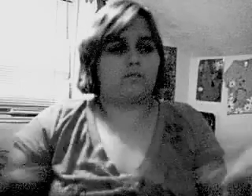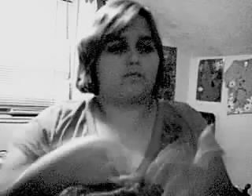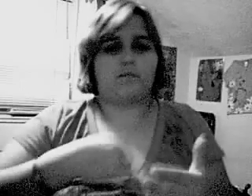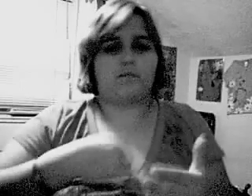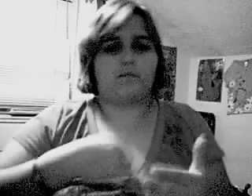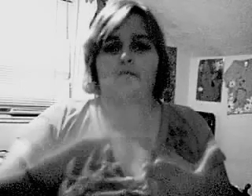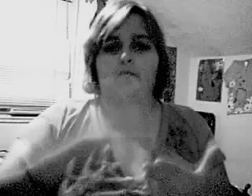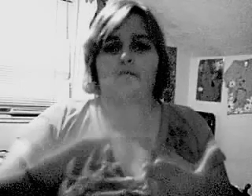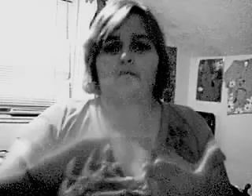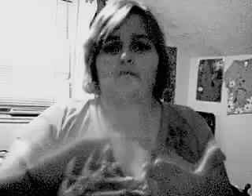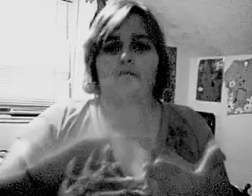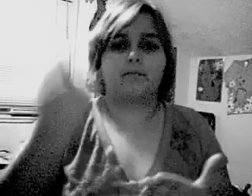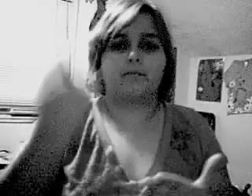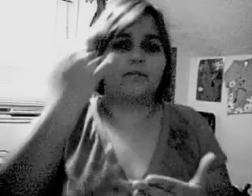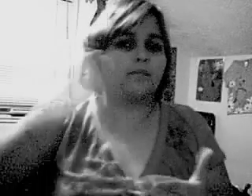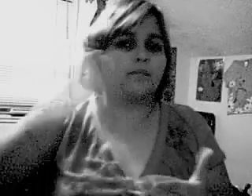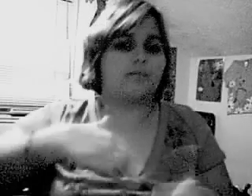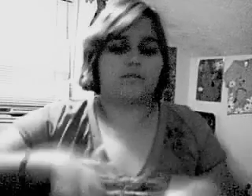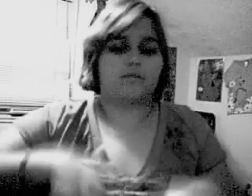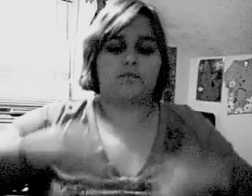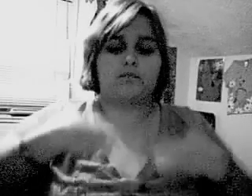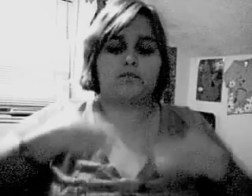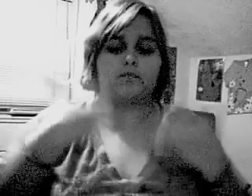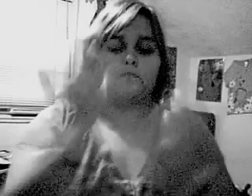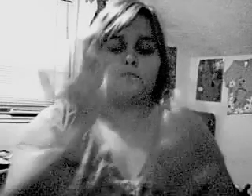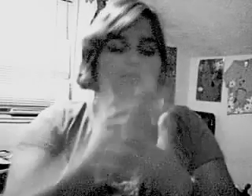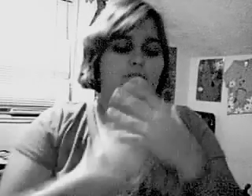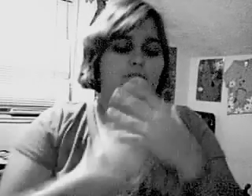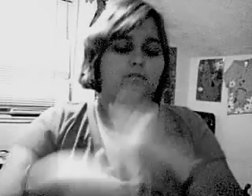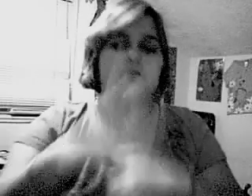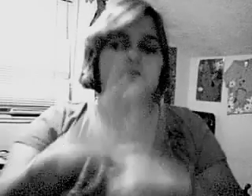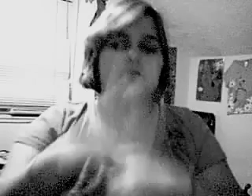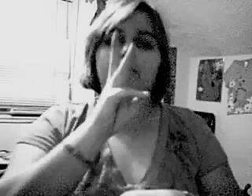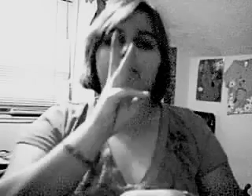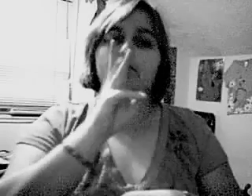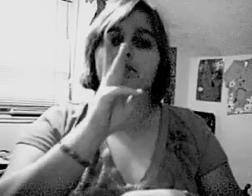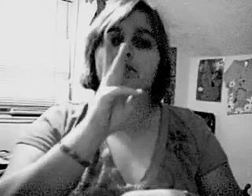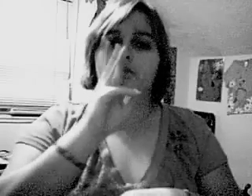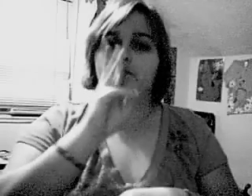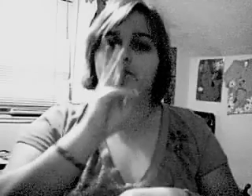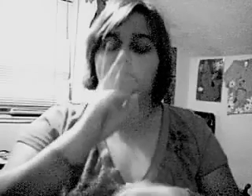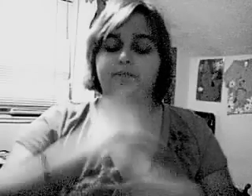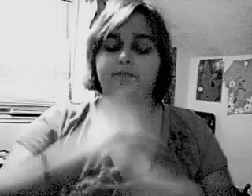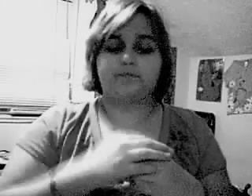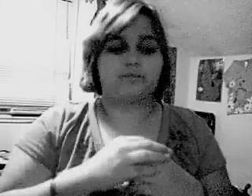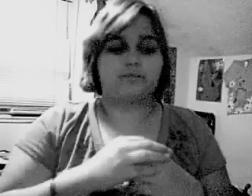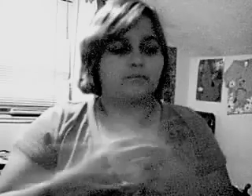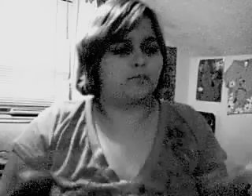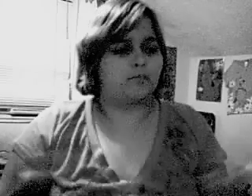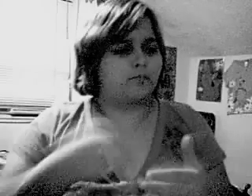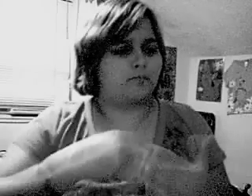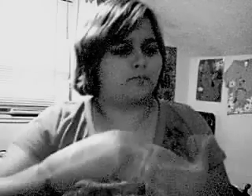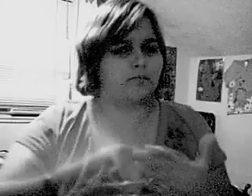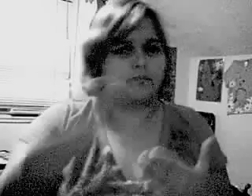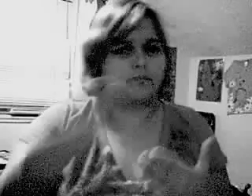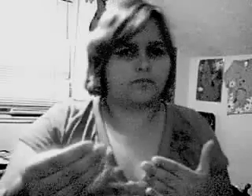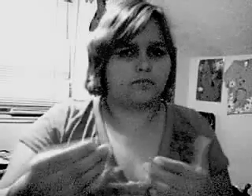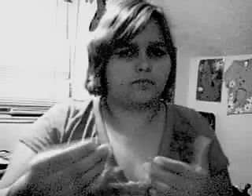What would I give, if I could live out of these waters? What would I pay,